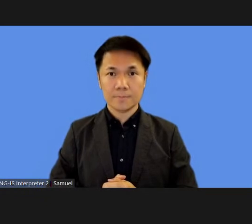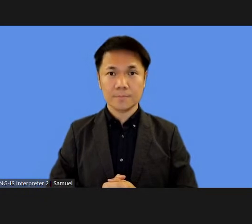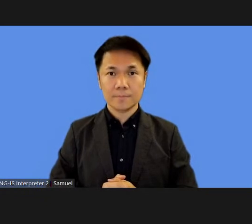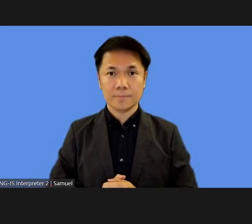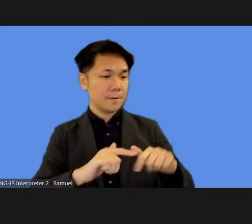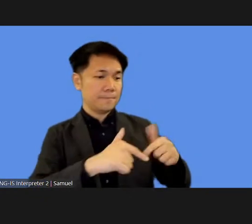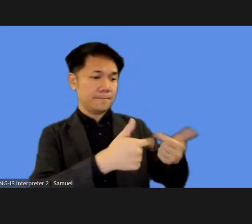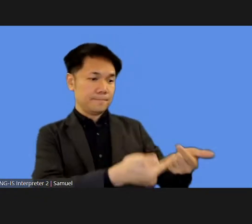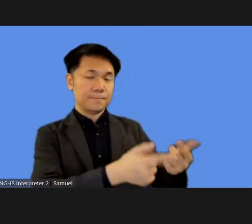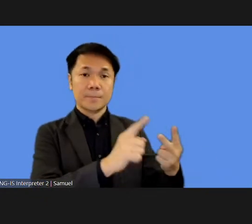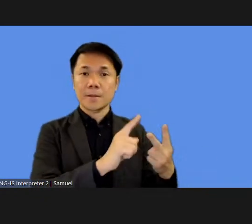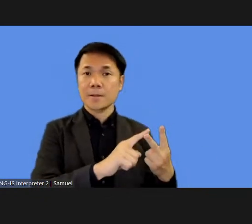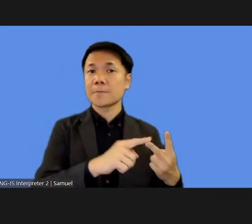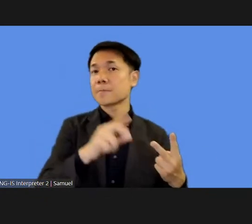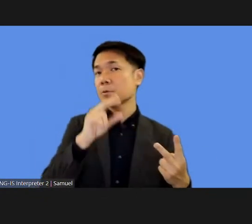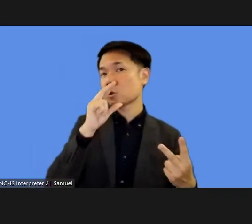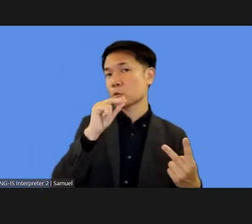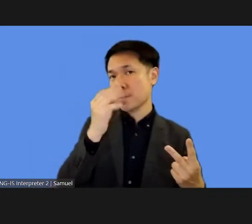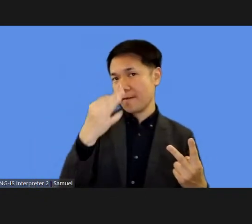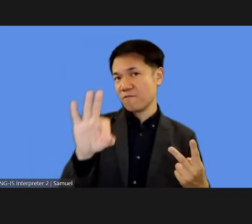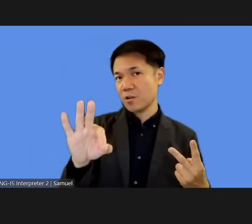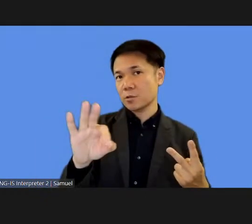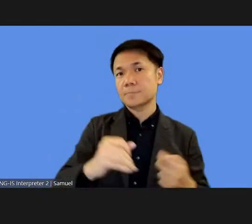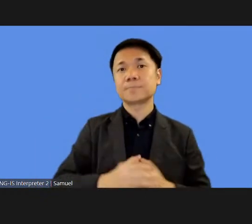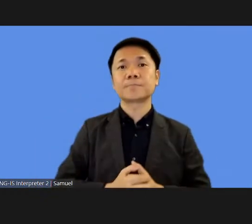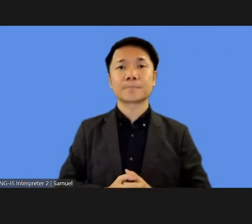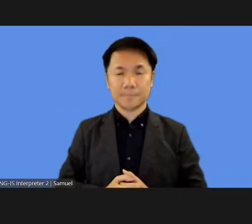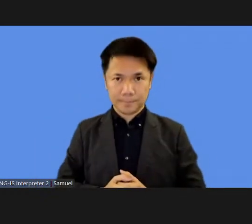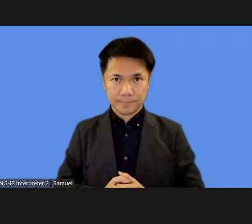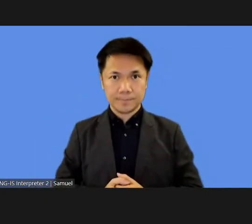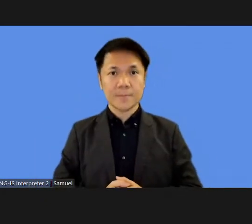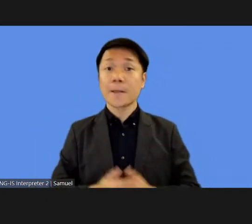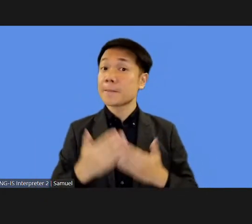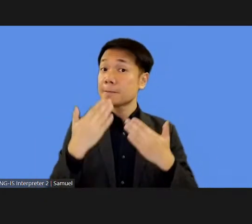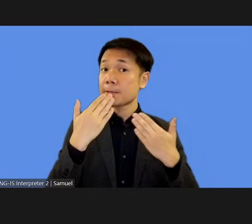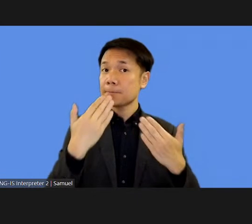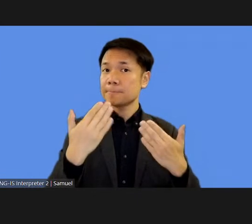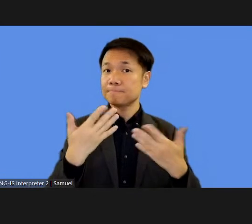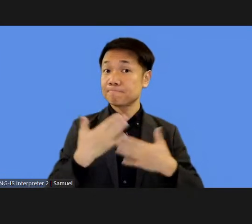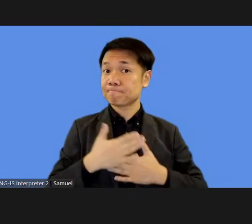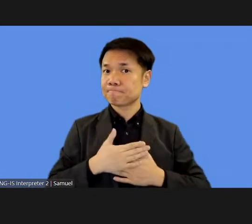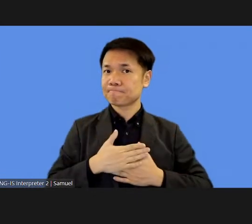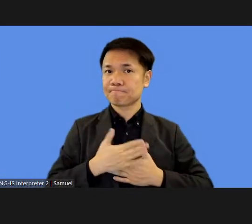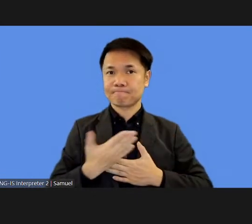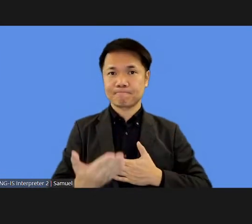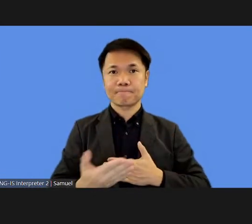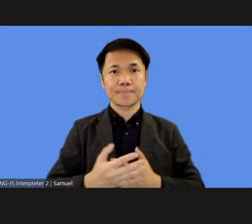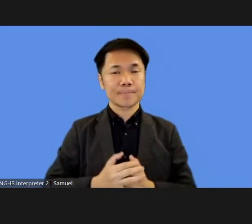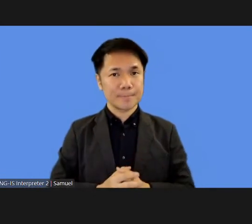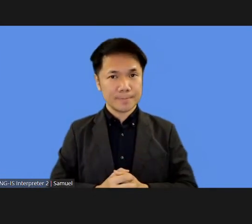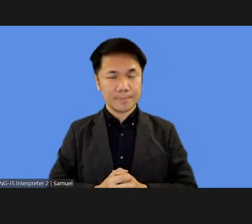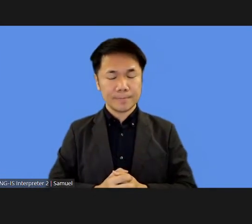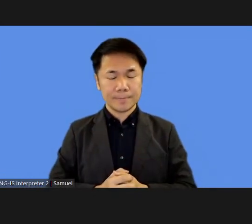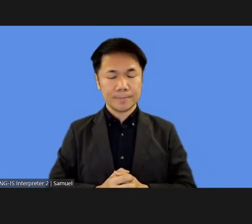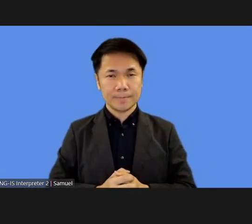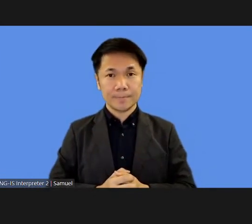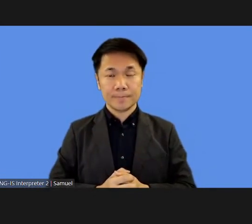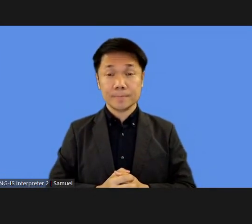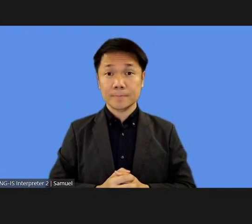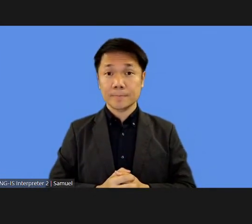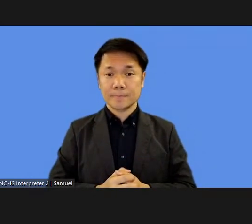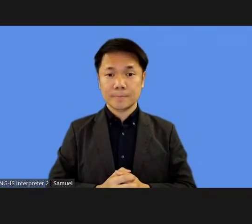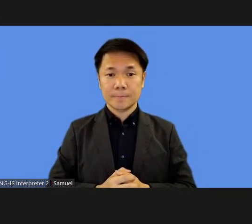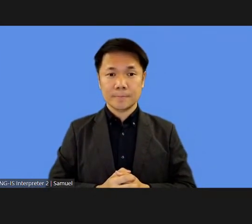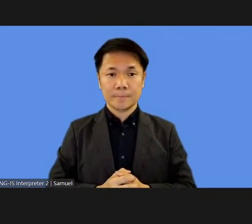Merci. Je vais rebondir sur Thank you very much. Monsieur Akovo. Now, linking up with what Mr.